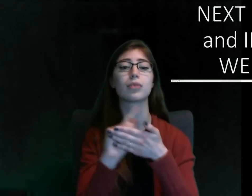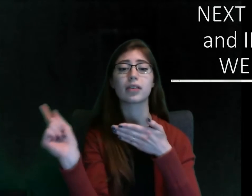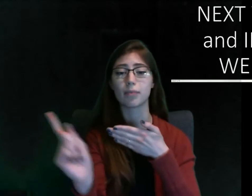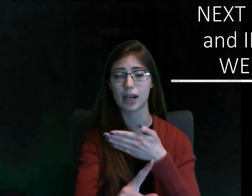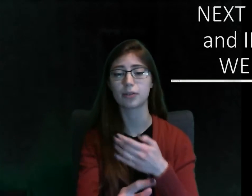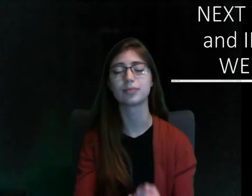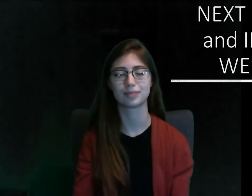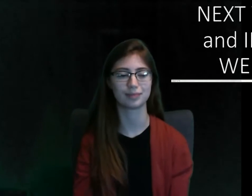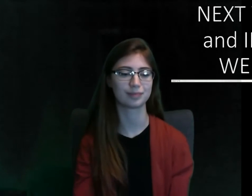from now.